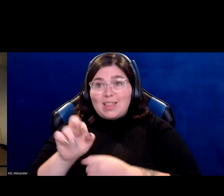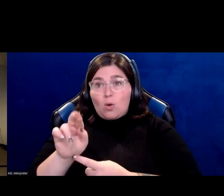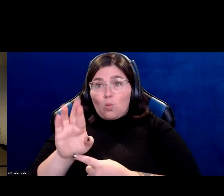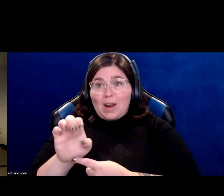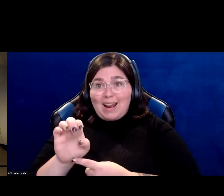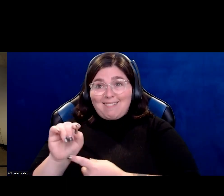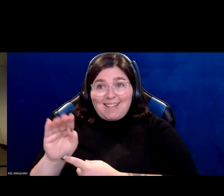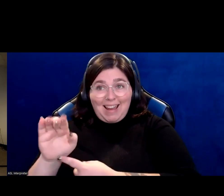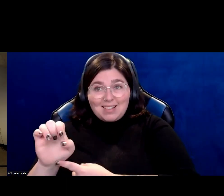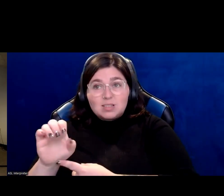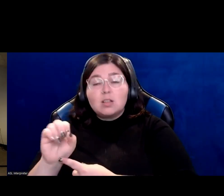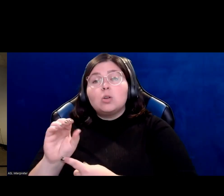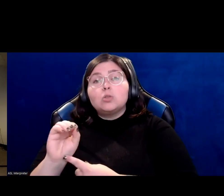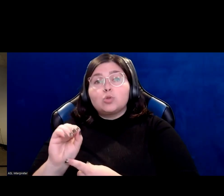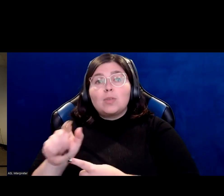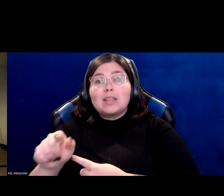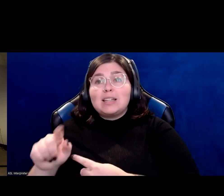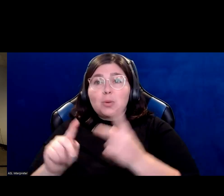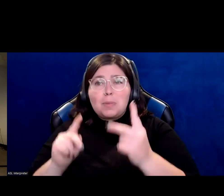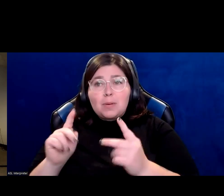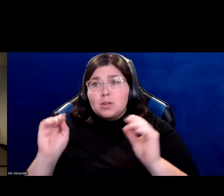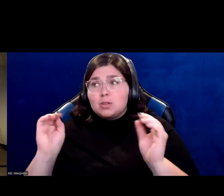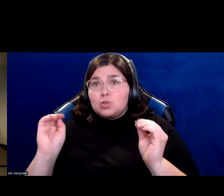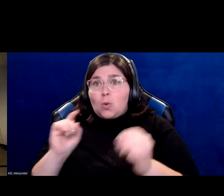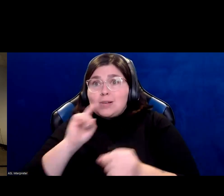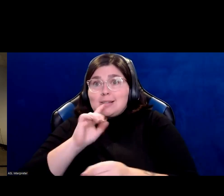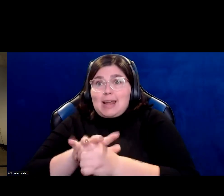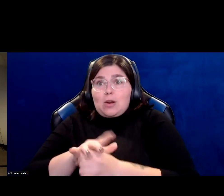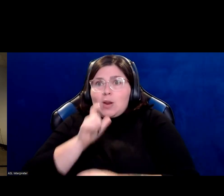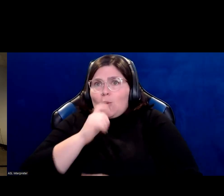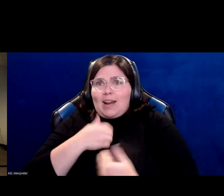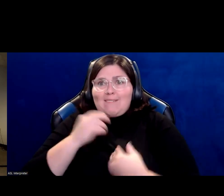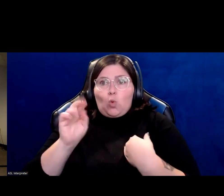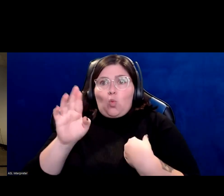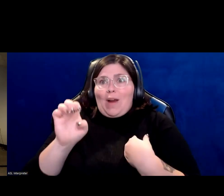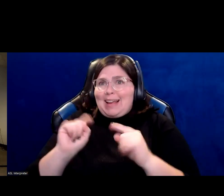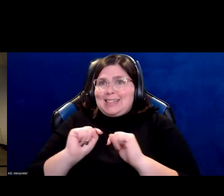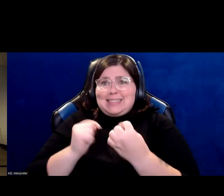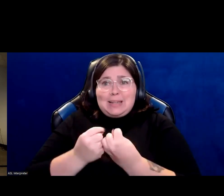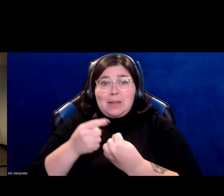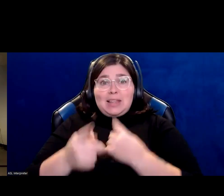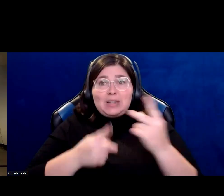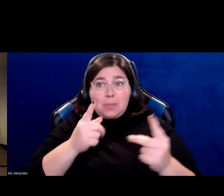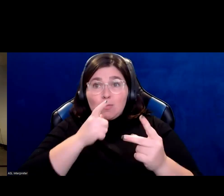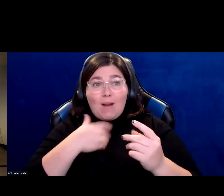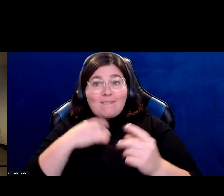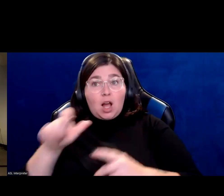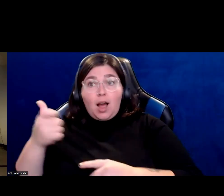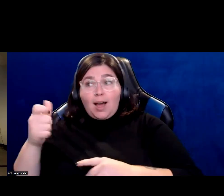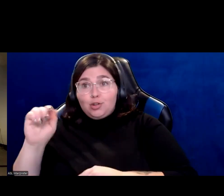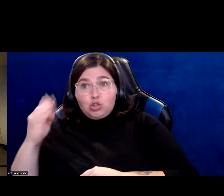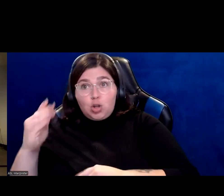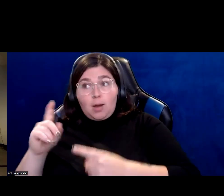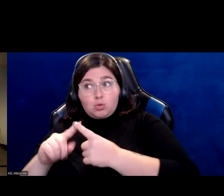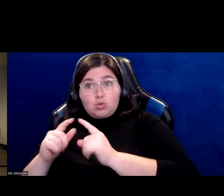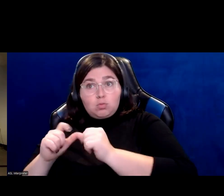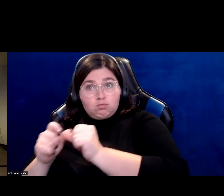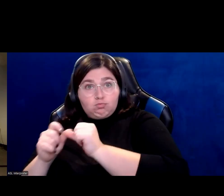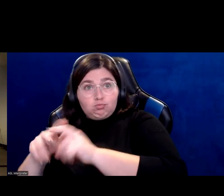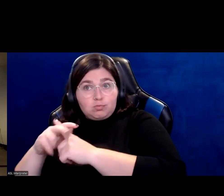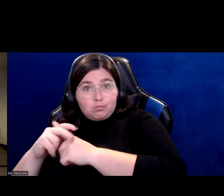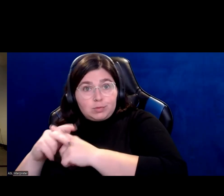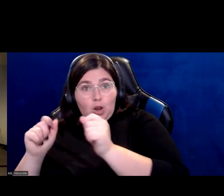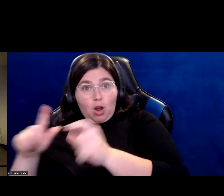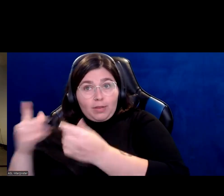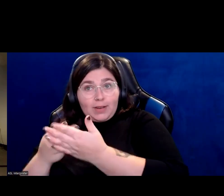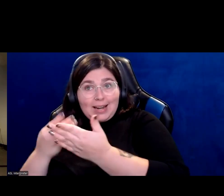So these are all people, there's no one dedicated. We don't have a rate team. These are people who have other jobs to maintain all of the